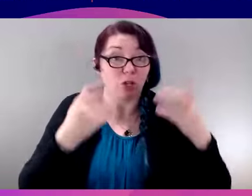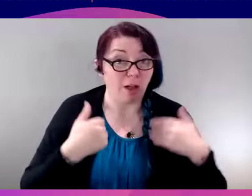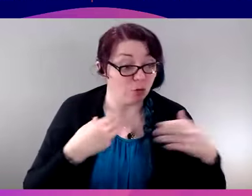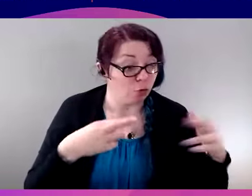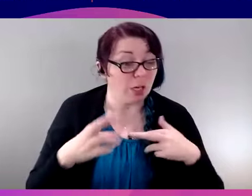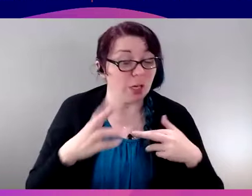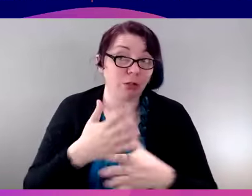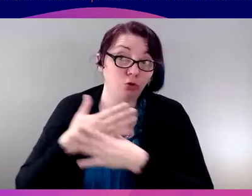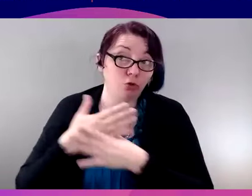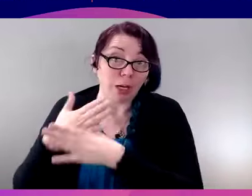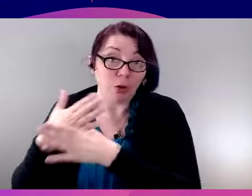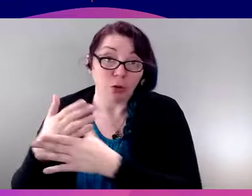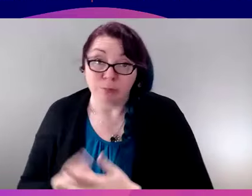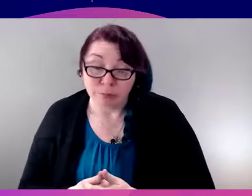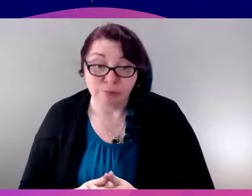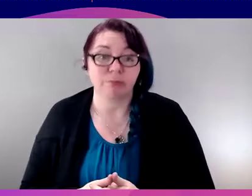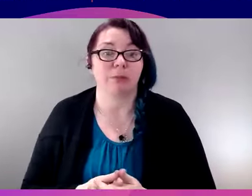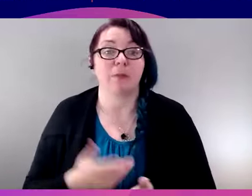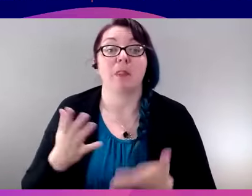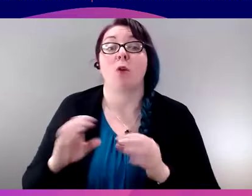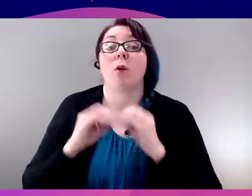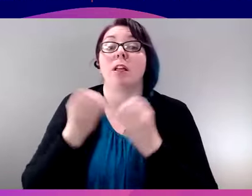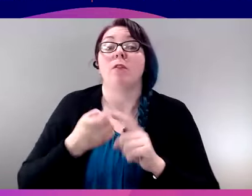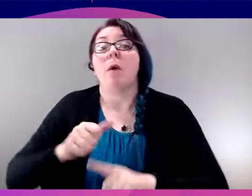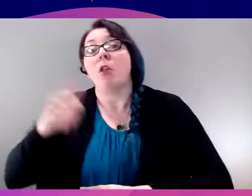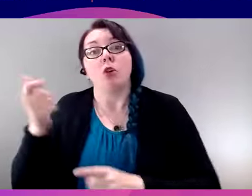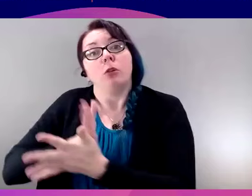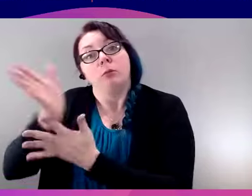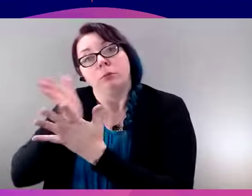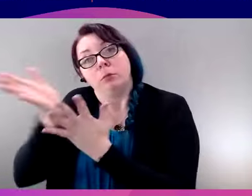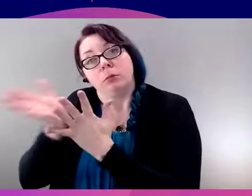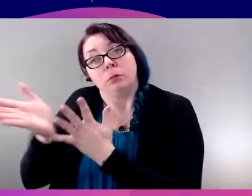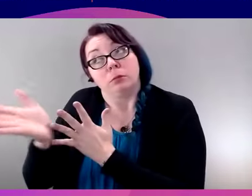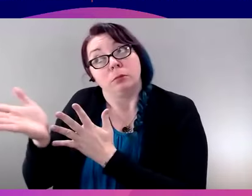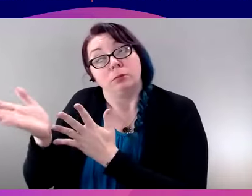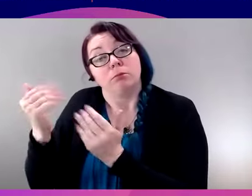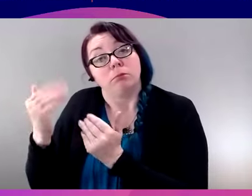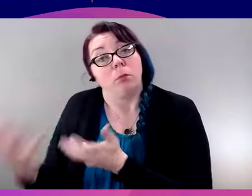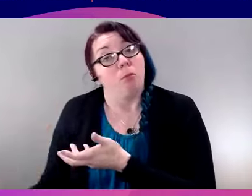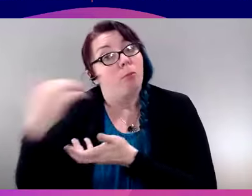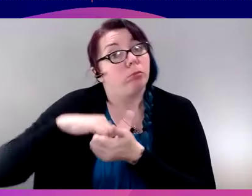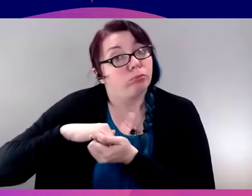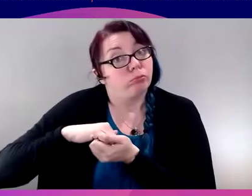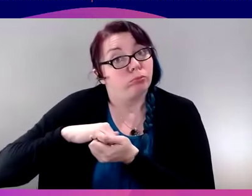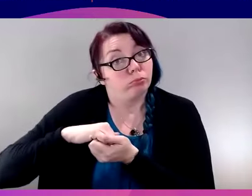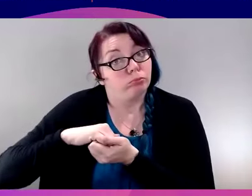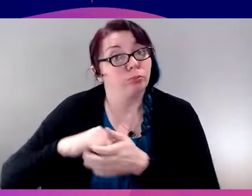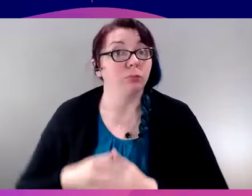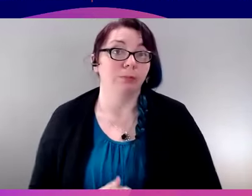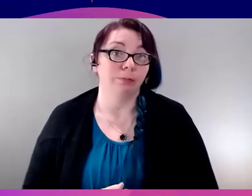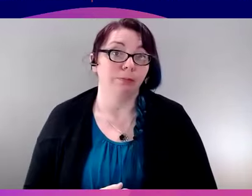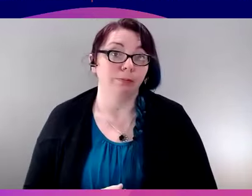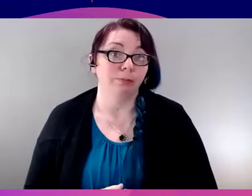in other sectors. This may also include beginning to initiate partnerships with smaller achievable actions, such as the sharing